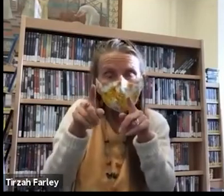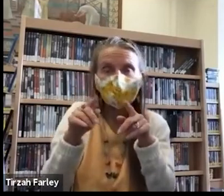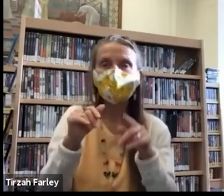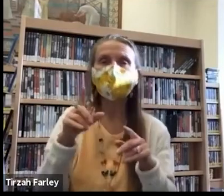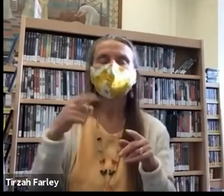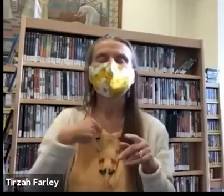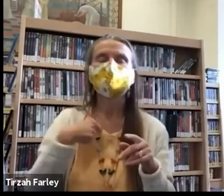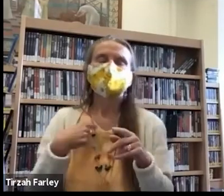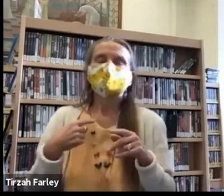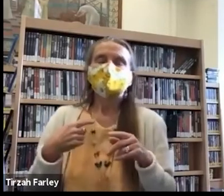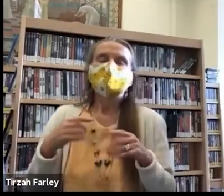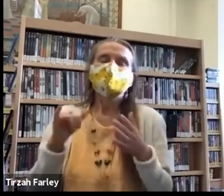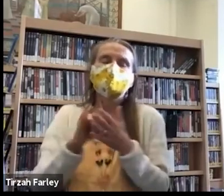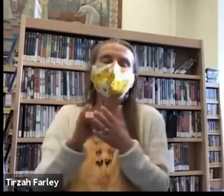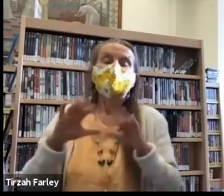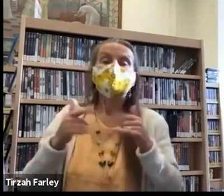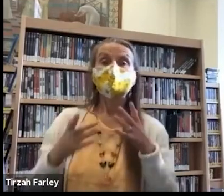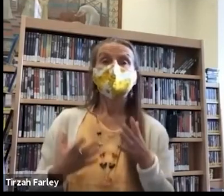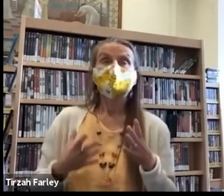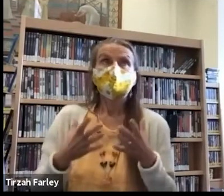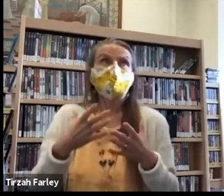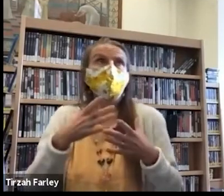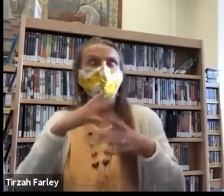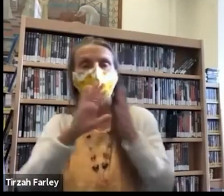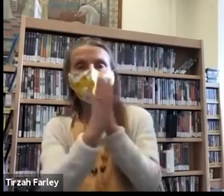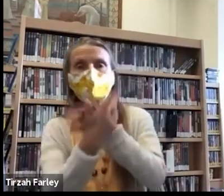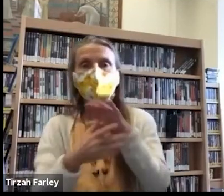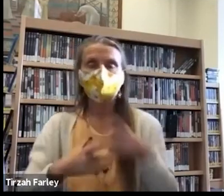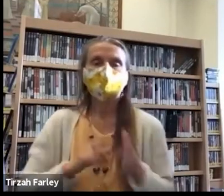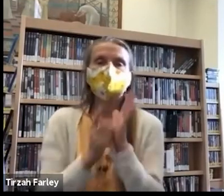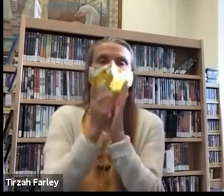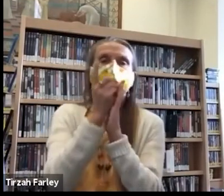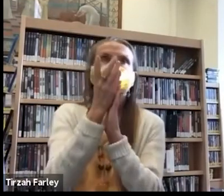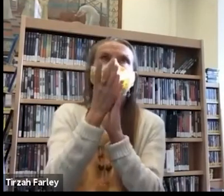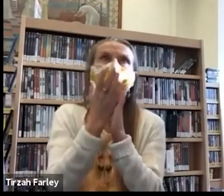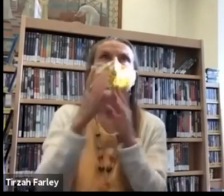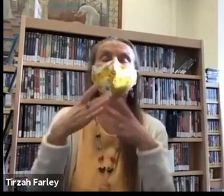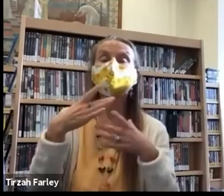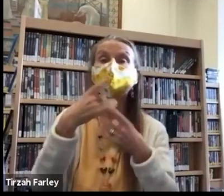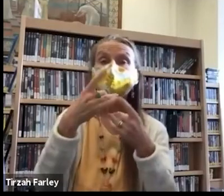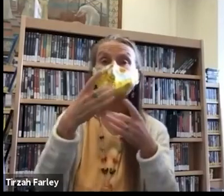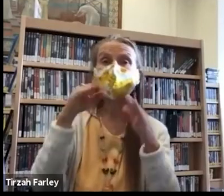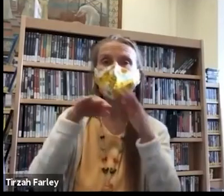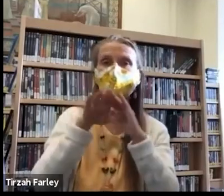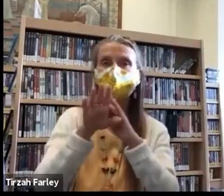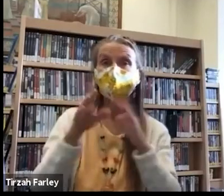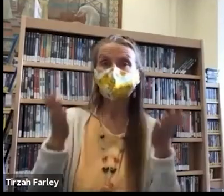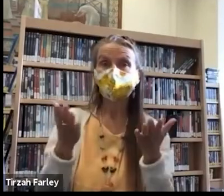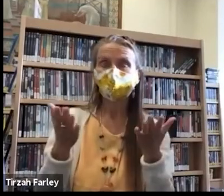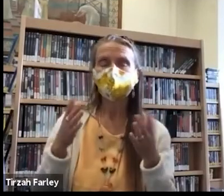The question is, did I learn sign language? And how did I get involved with the deaf